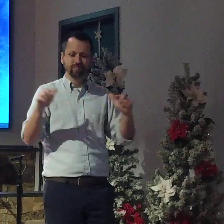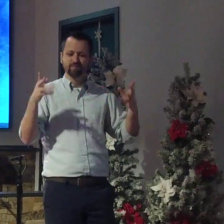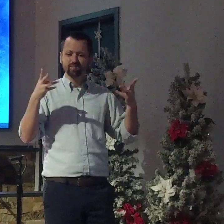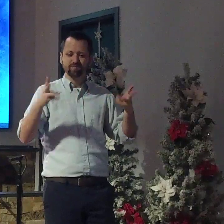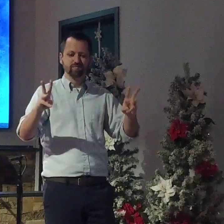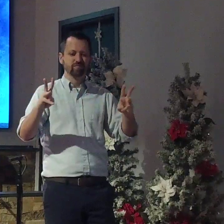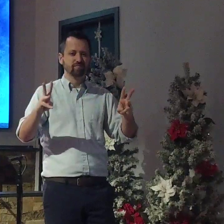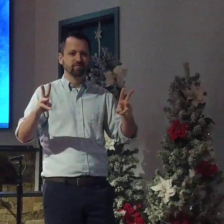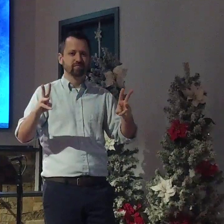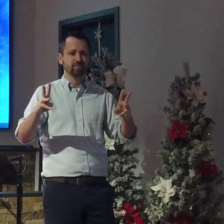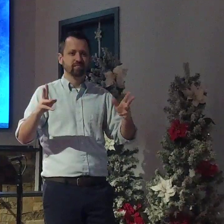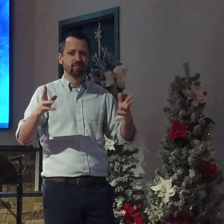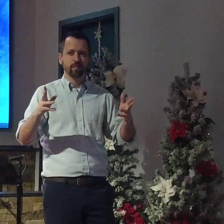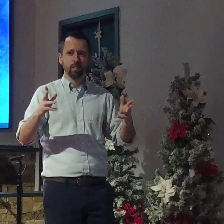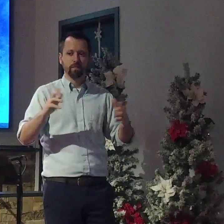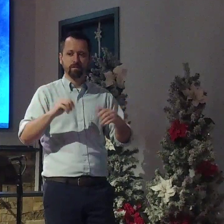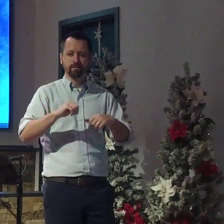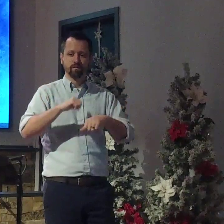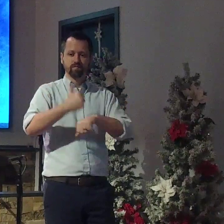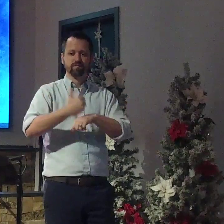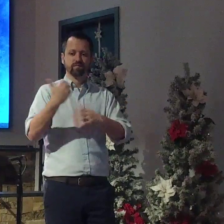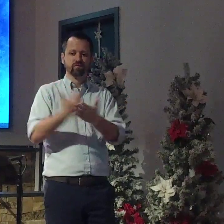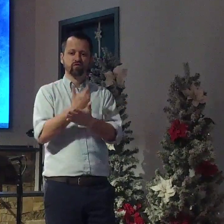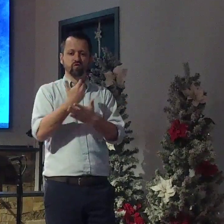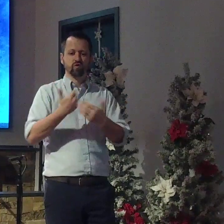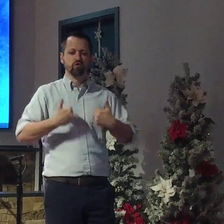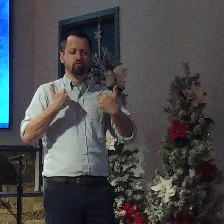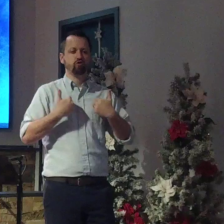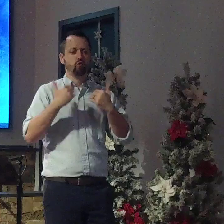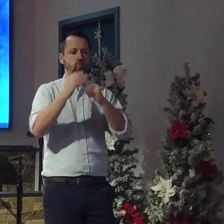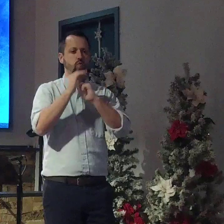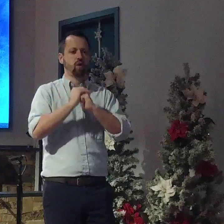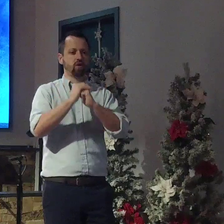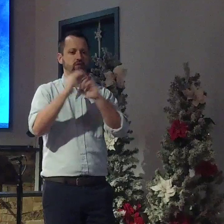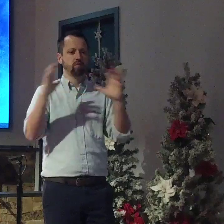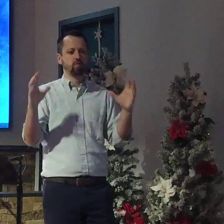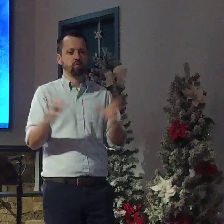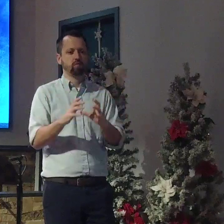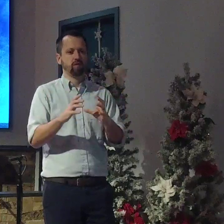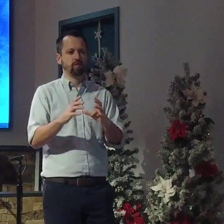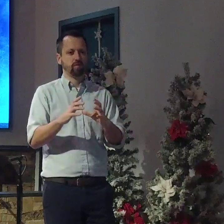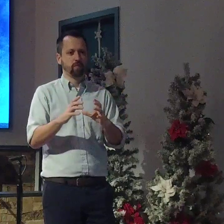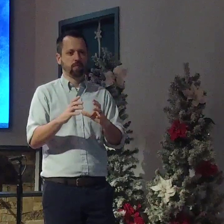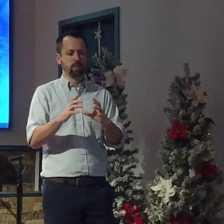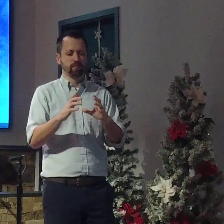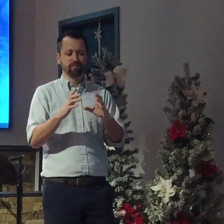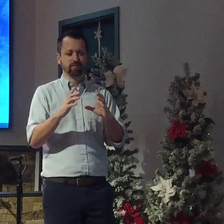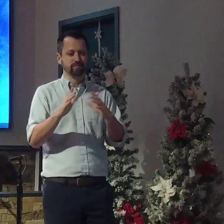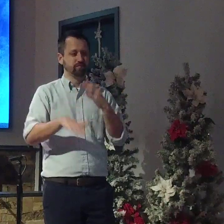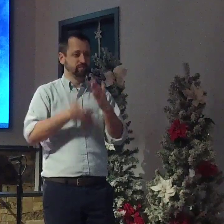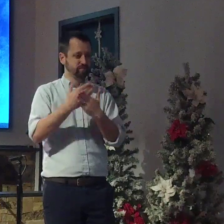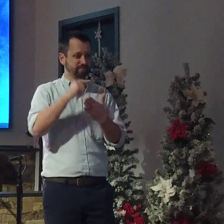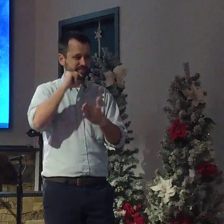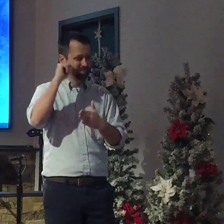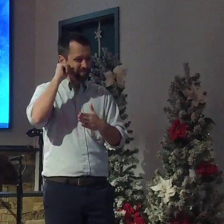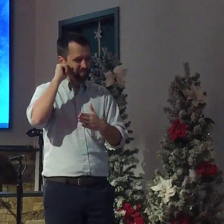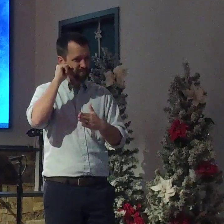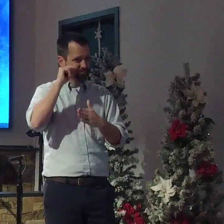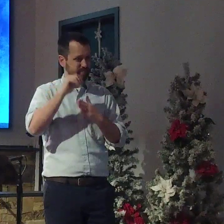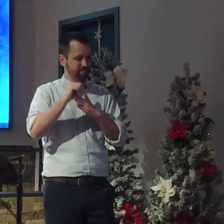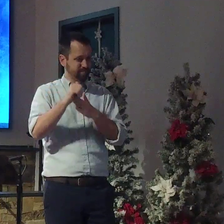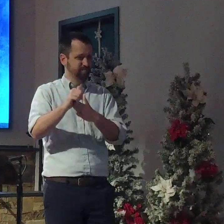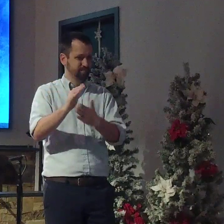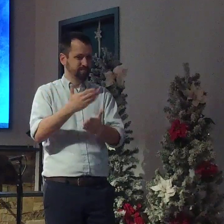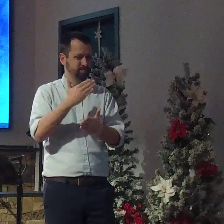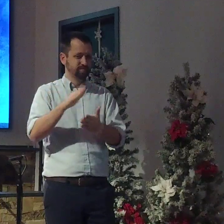you. And the last song that Bill led us in, Because of Christ, you know, talked about not boasting in anything but